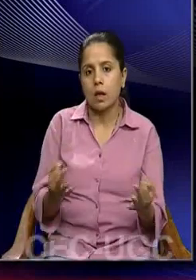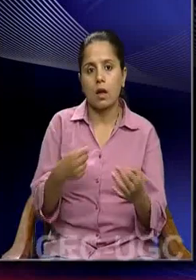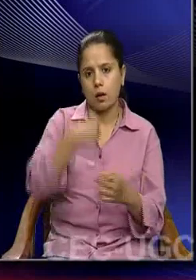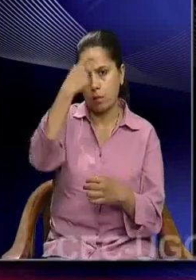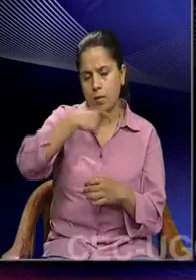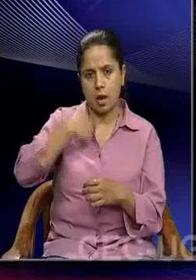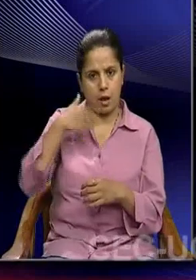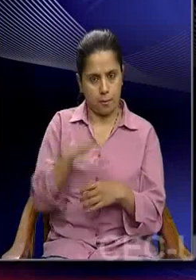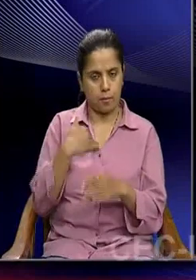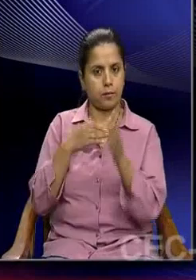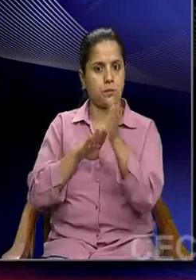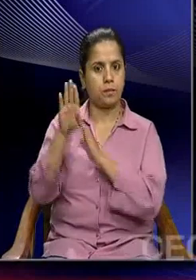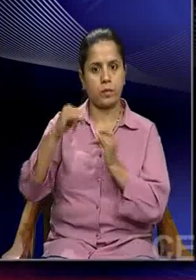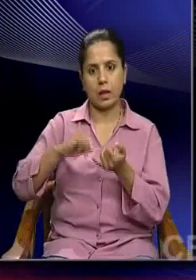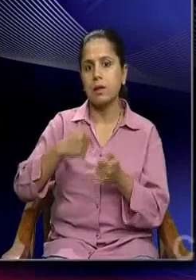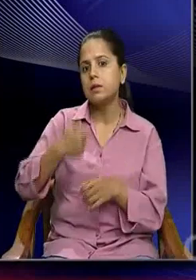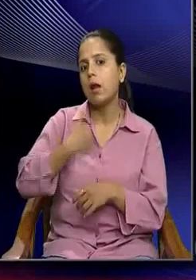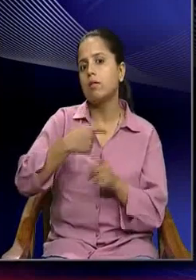develops self-discipline